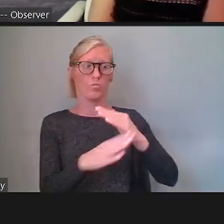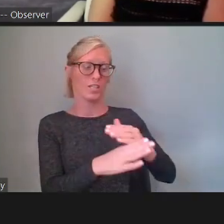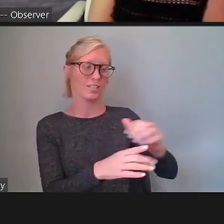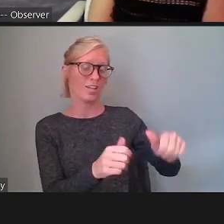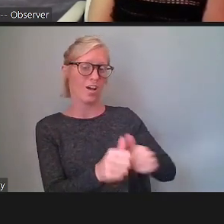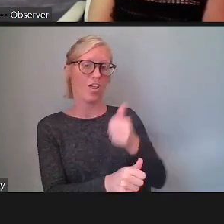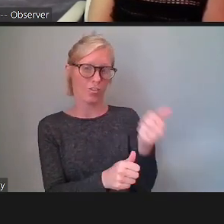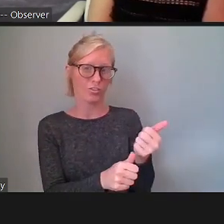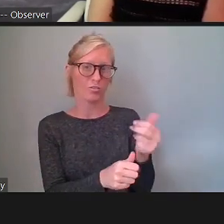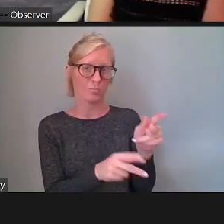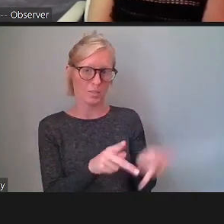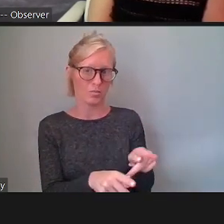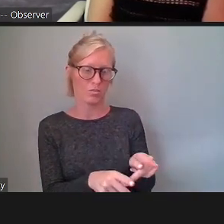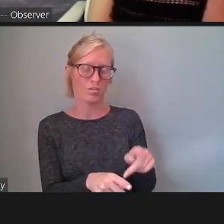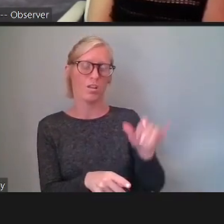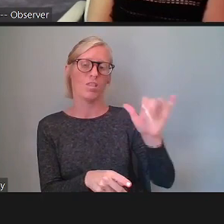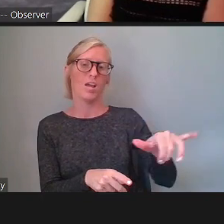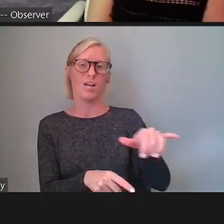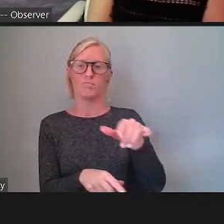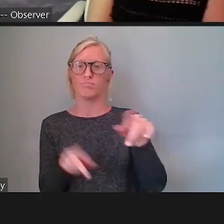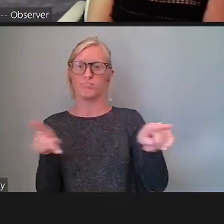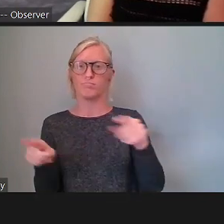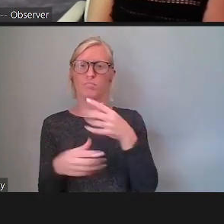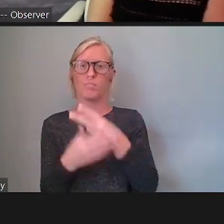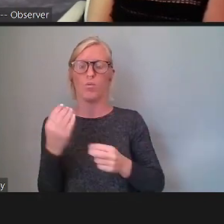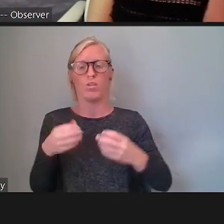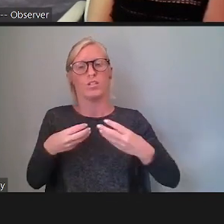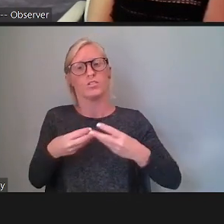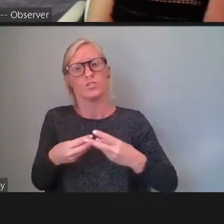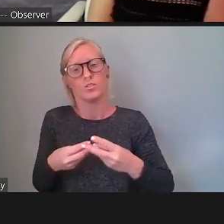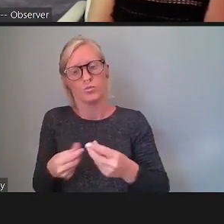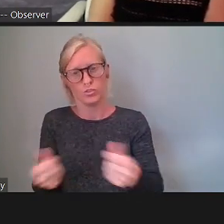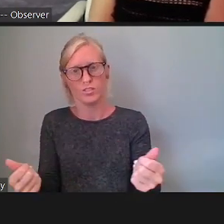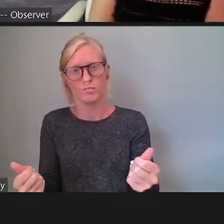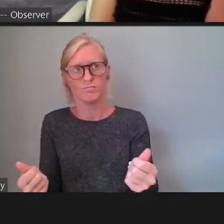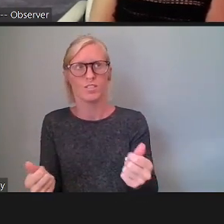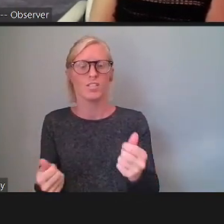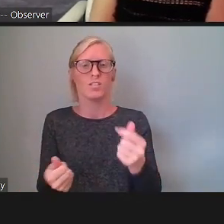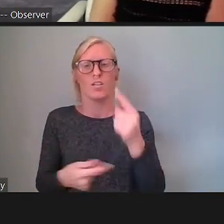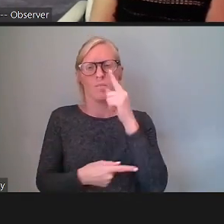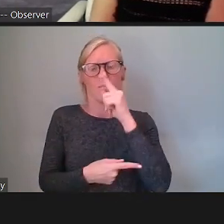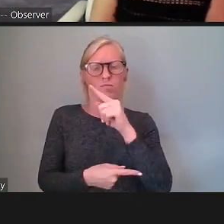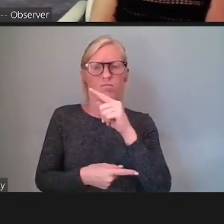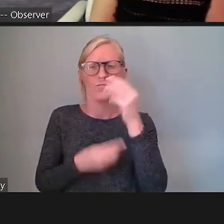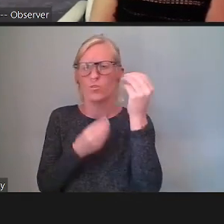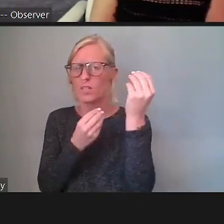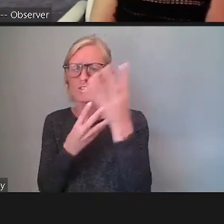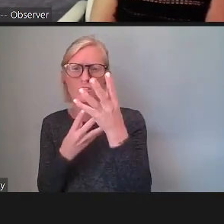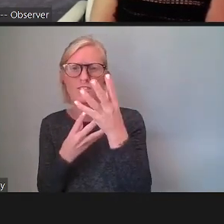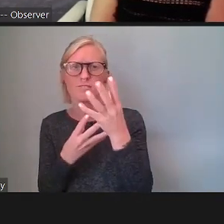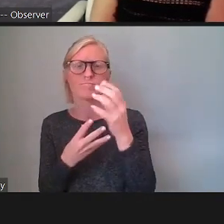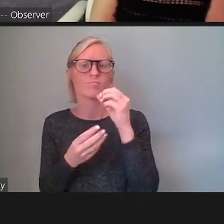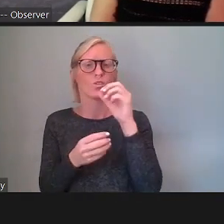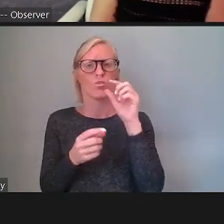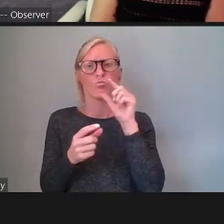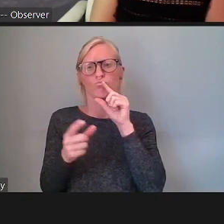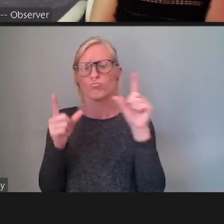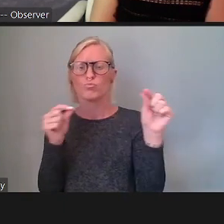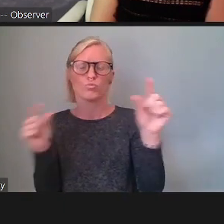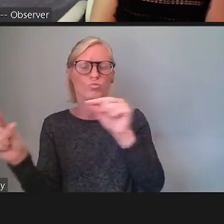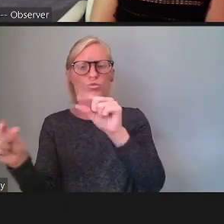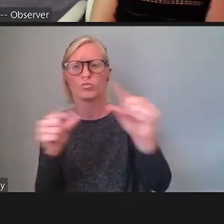the solution to any misinformation or rumors which can be part of perpetuating some of the